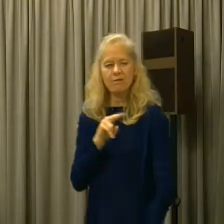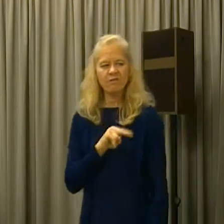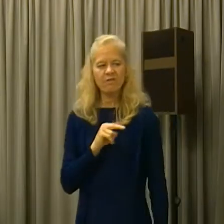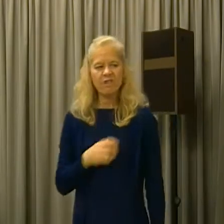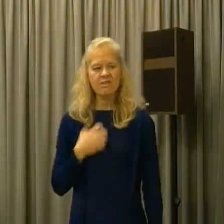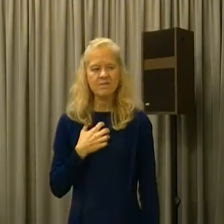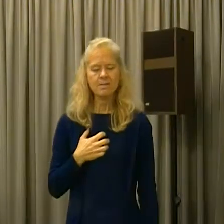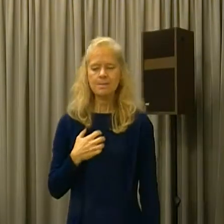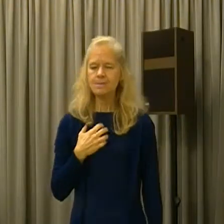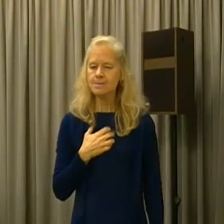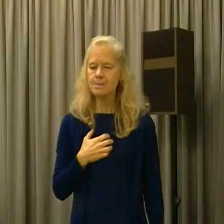king uninvited,